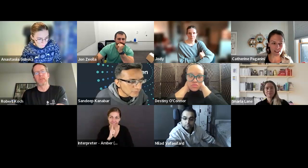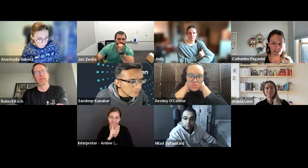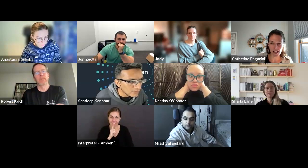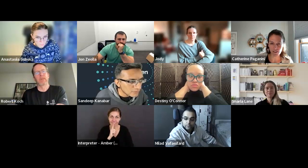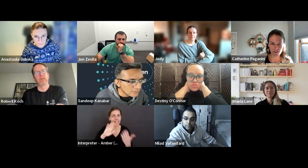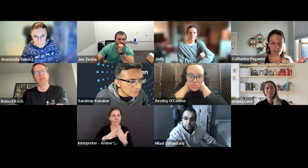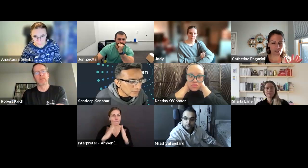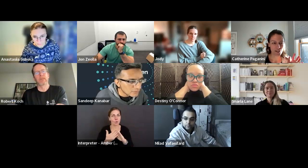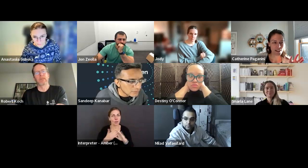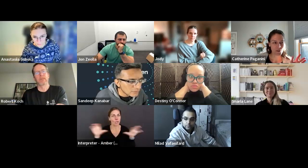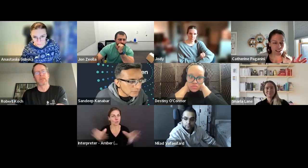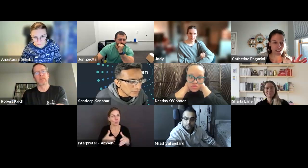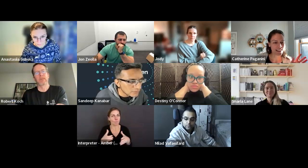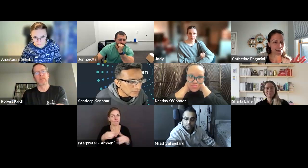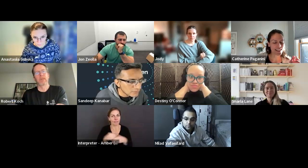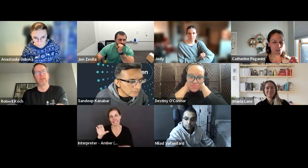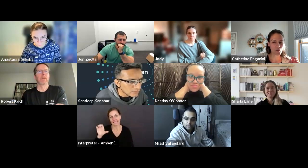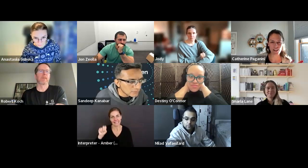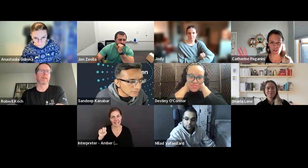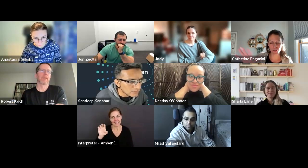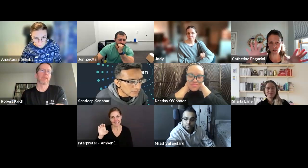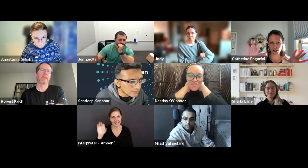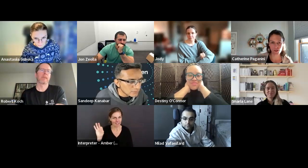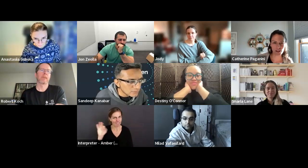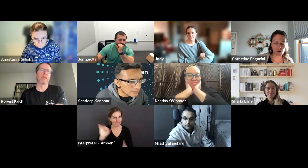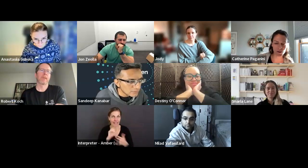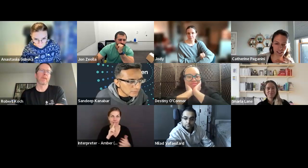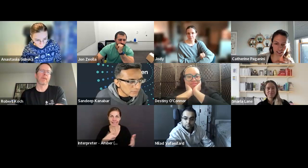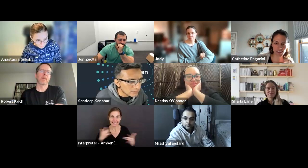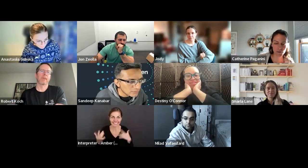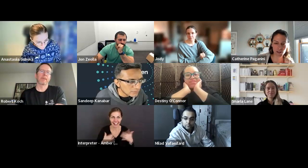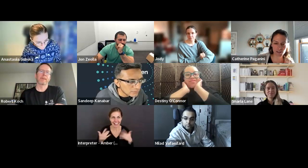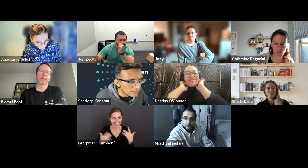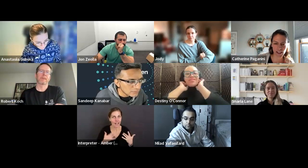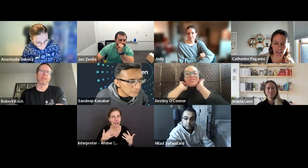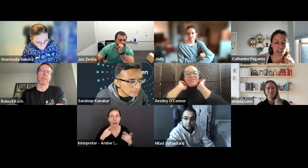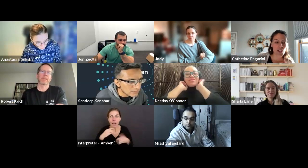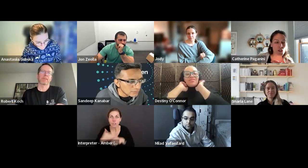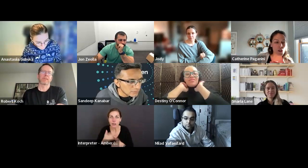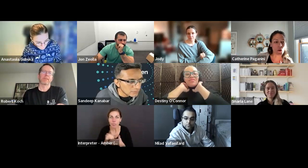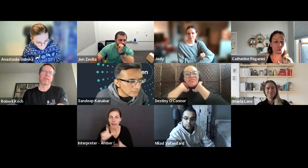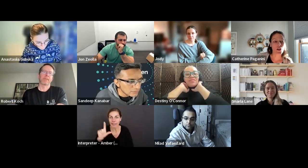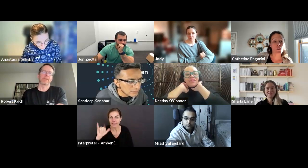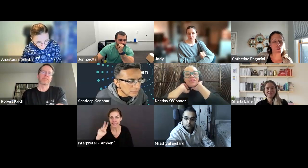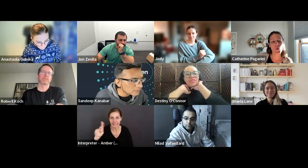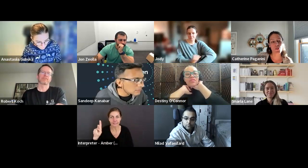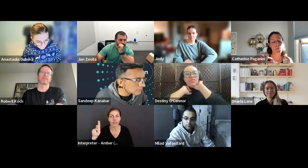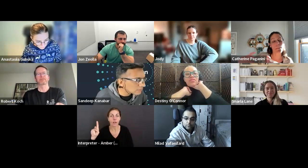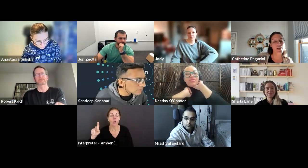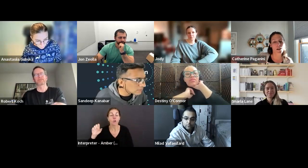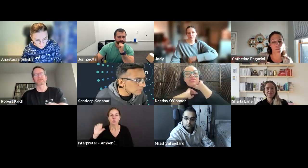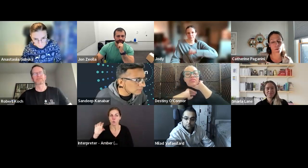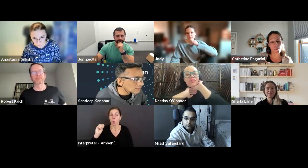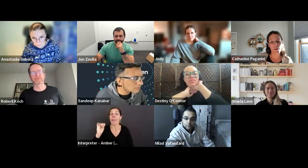community group of the CNCF. So that's really exciting. I think I shared with you the little link we did. And so those